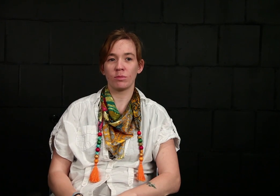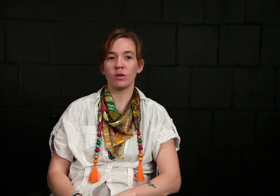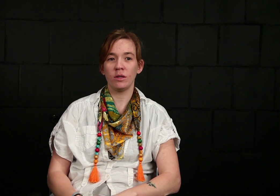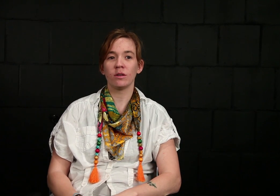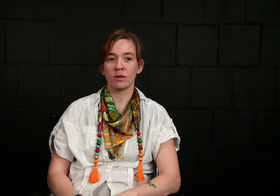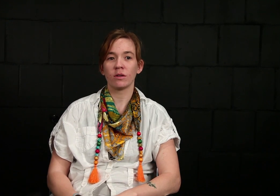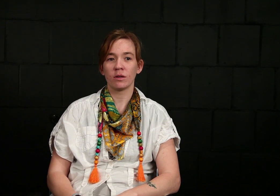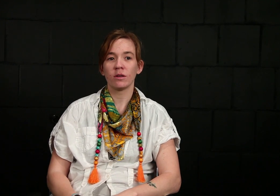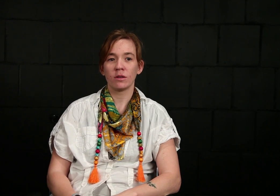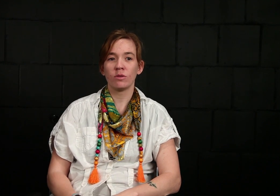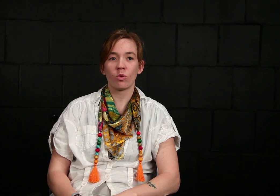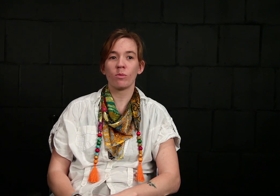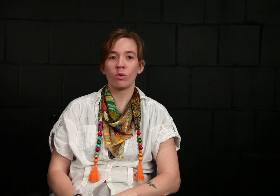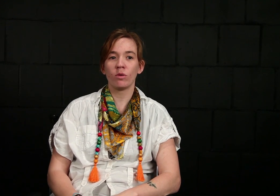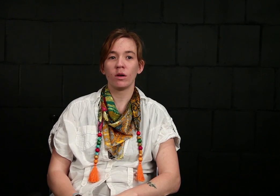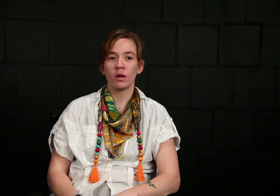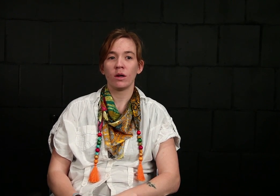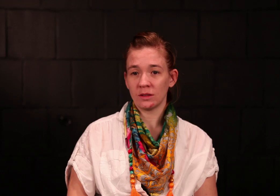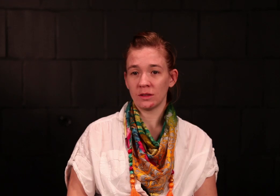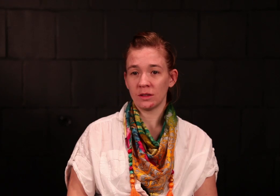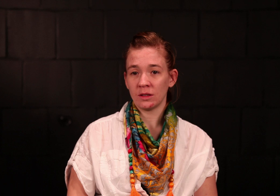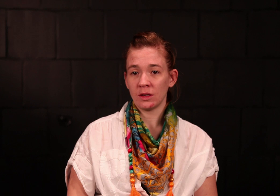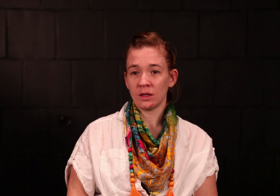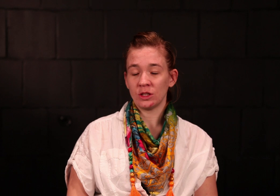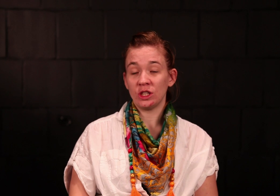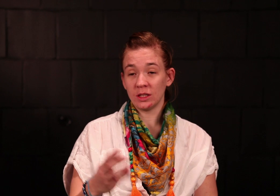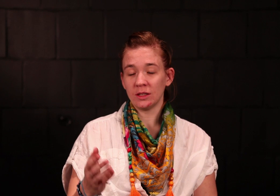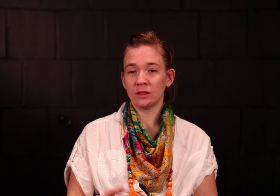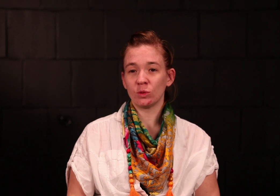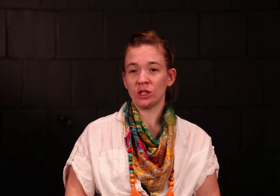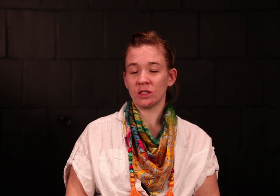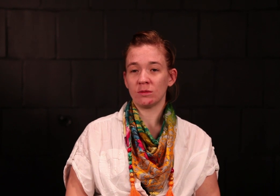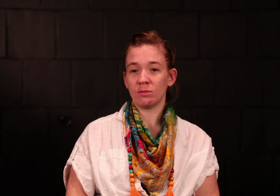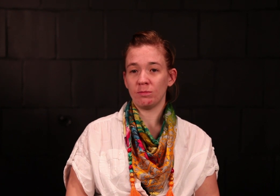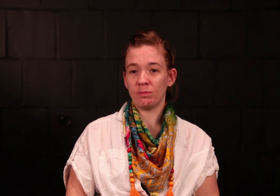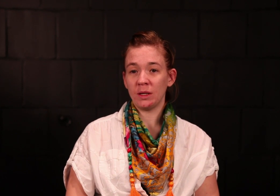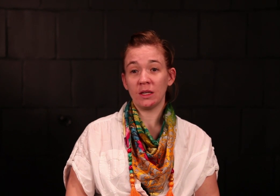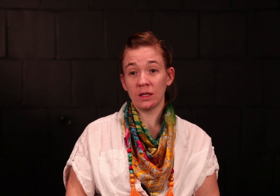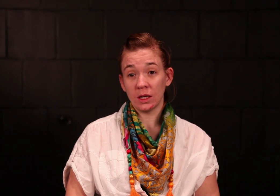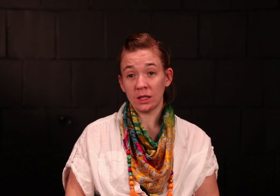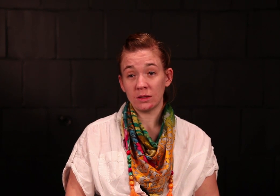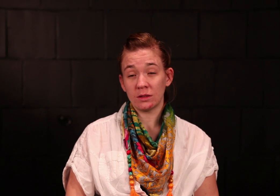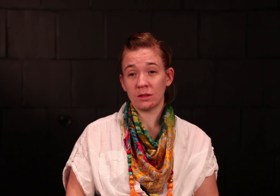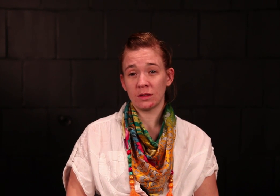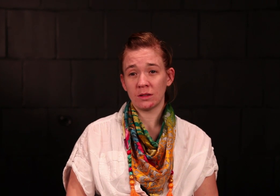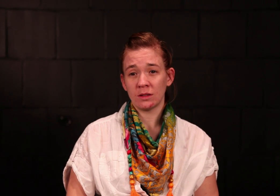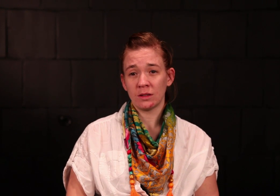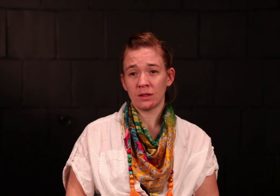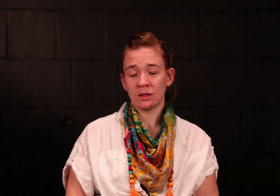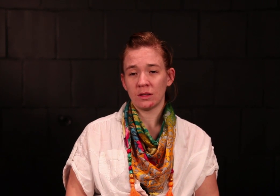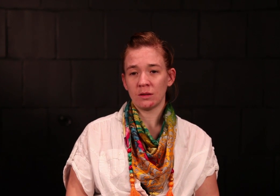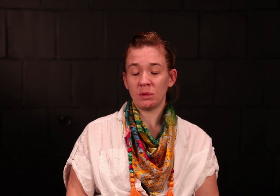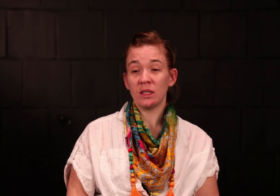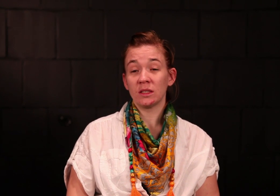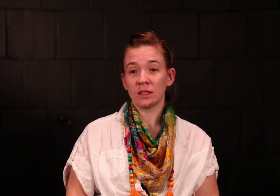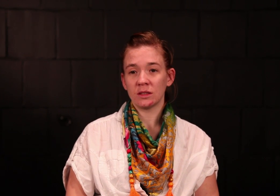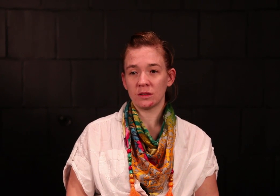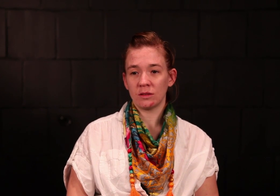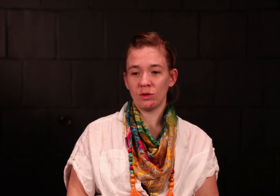pretty normal. Chitlins, which is pig guts, pig intestines, if you want